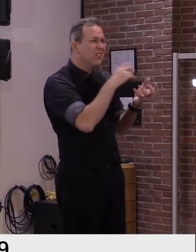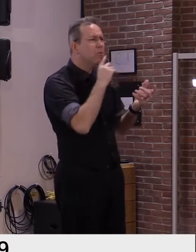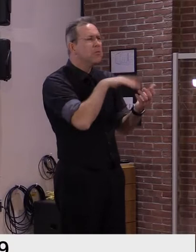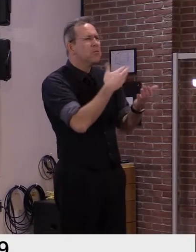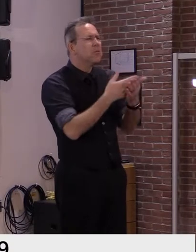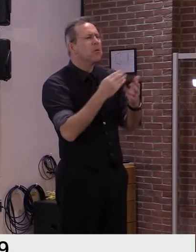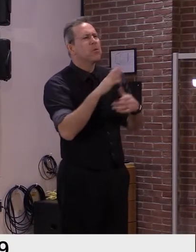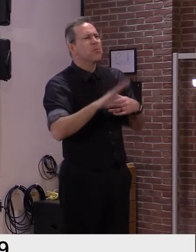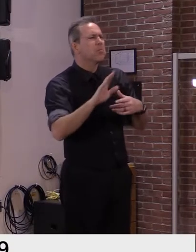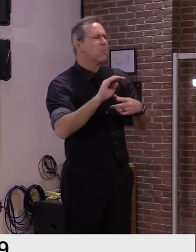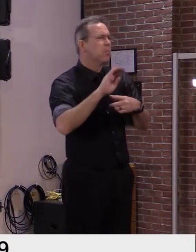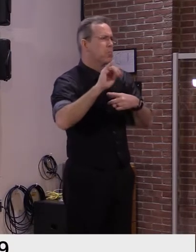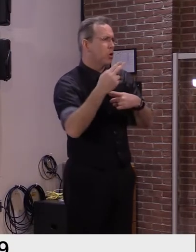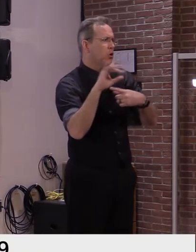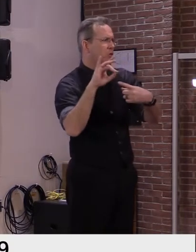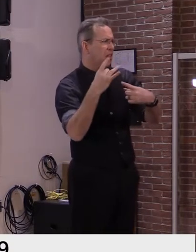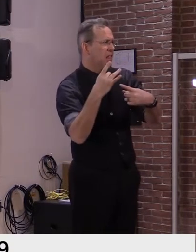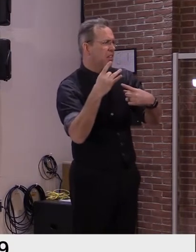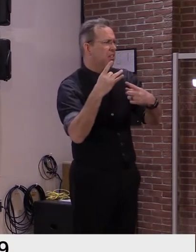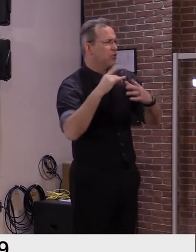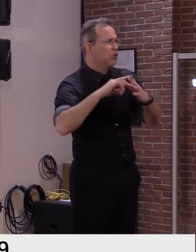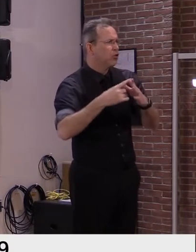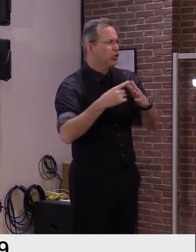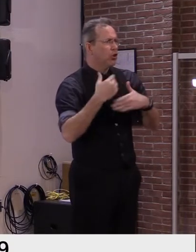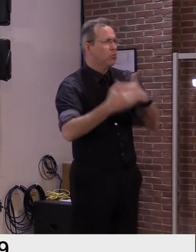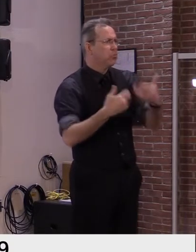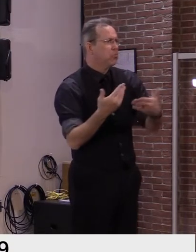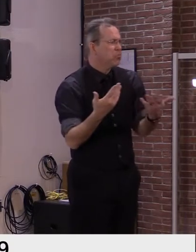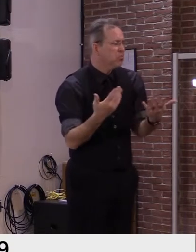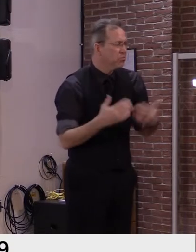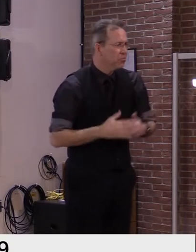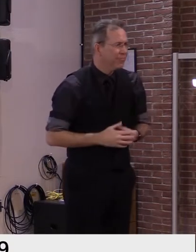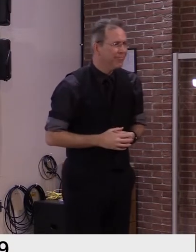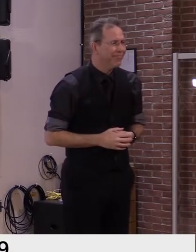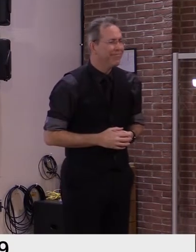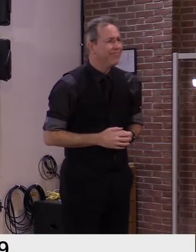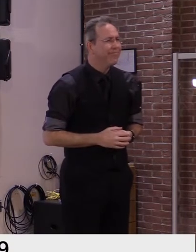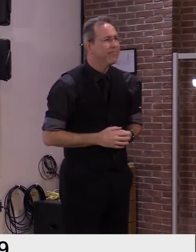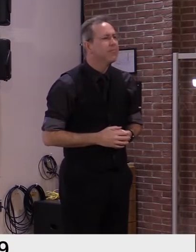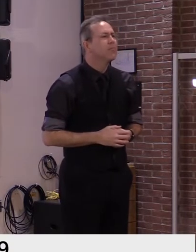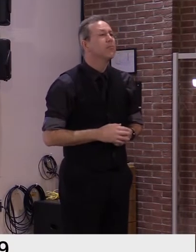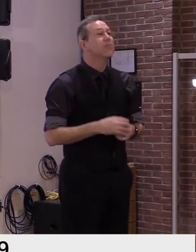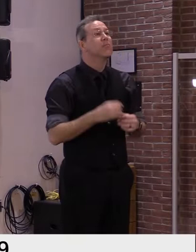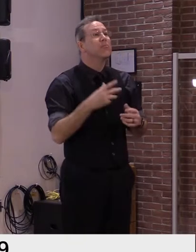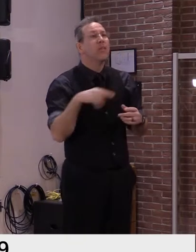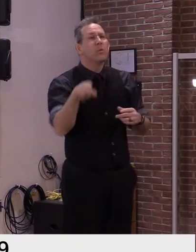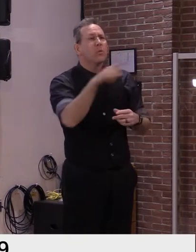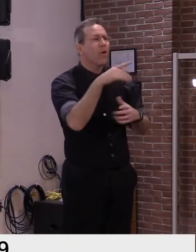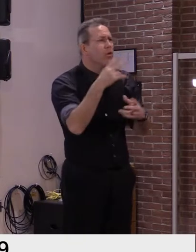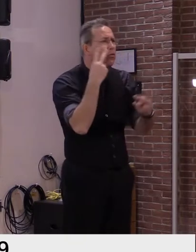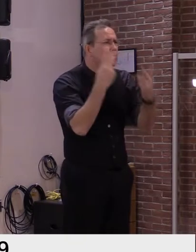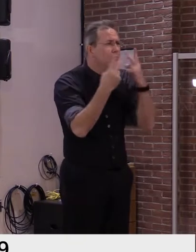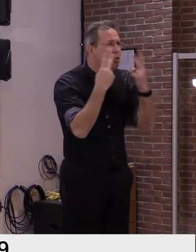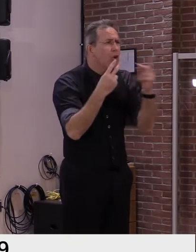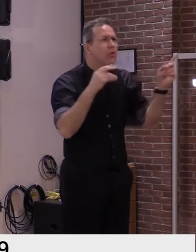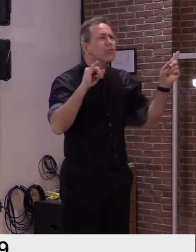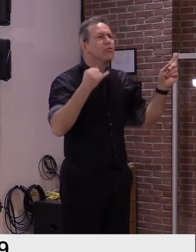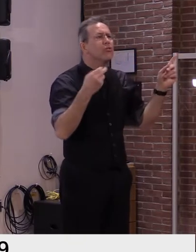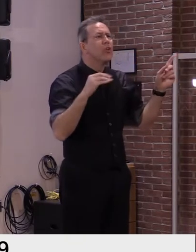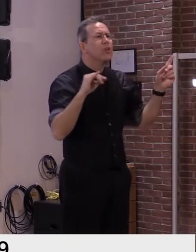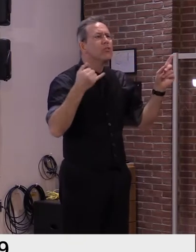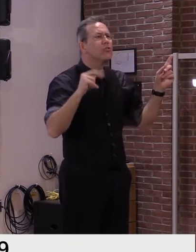week. So let's get started. As many of you saw in the news this weekend, Johnson & Johnson's one-dose vaccine was